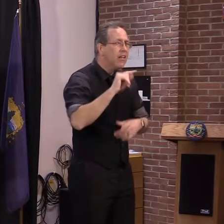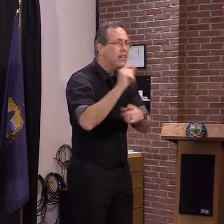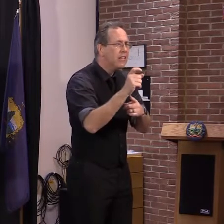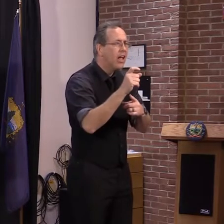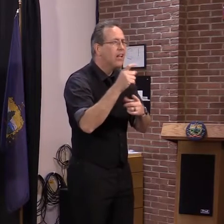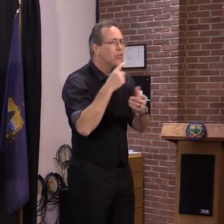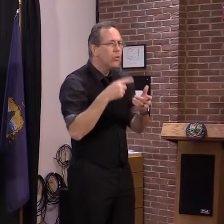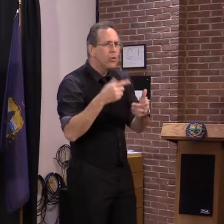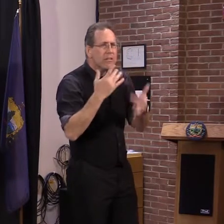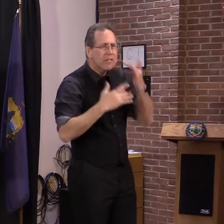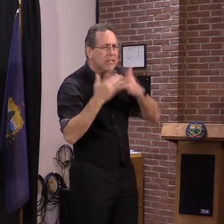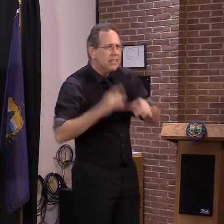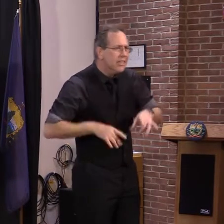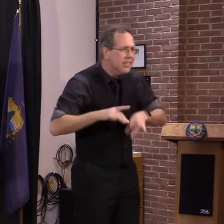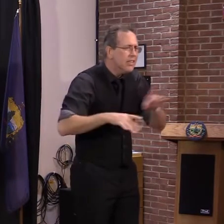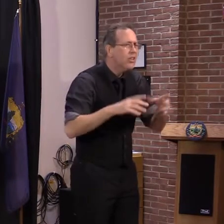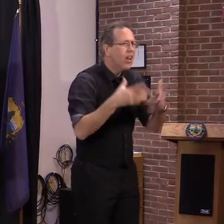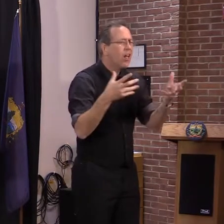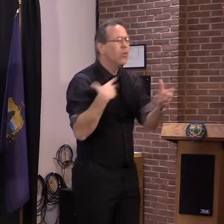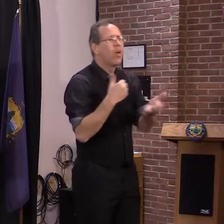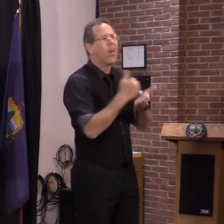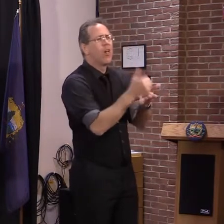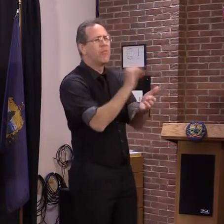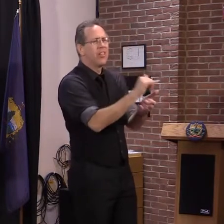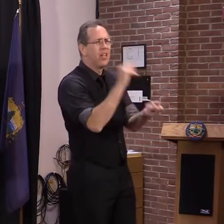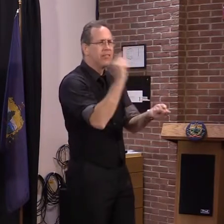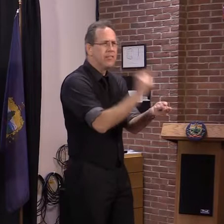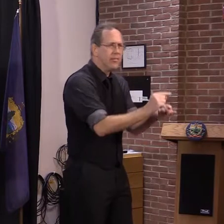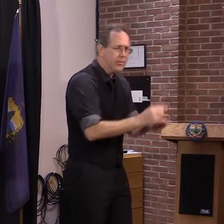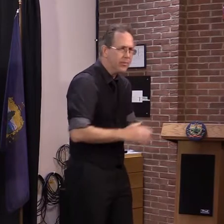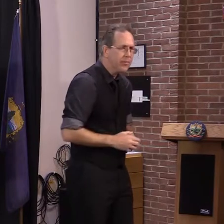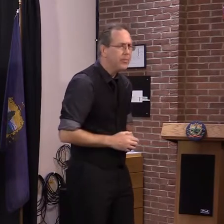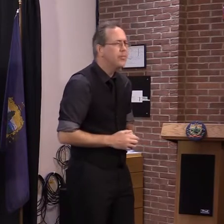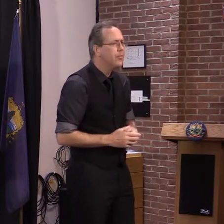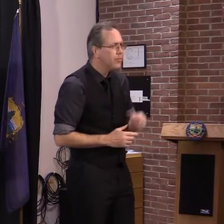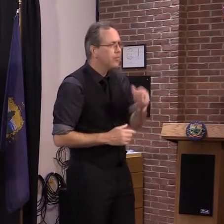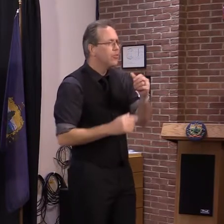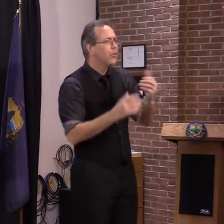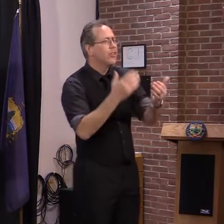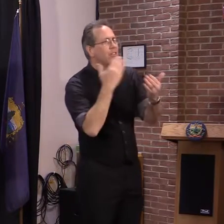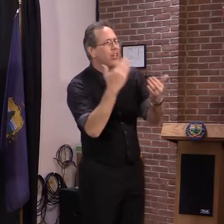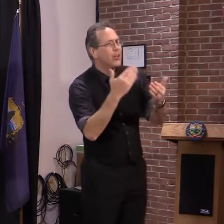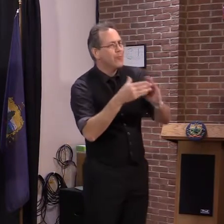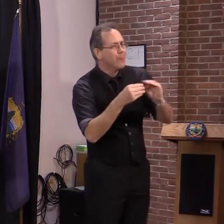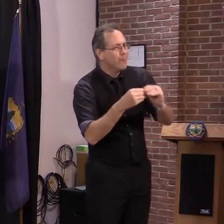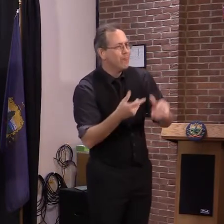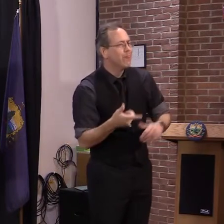different stages of their lives. Thank you. I will now hand it to Secretary Samuelson.